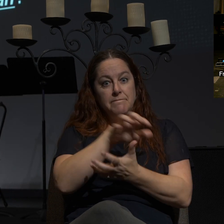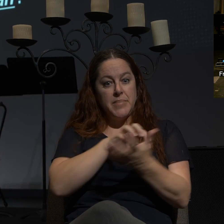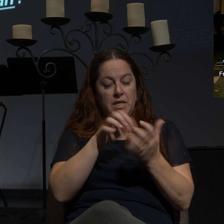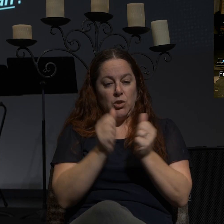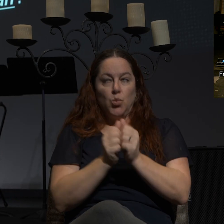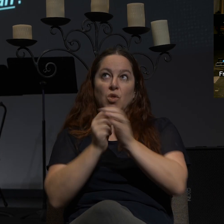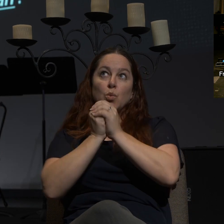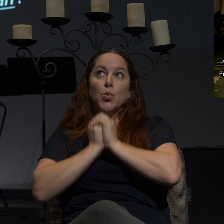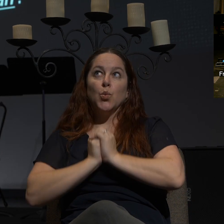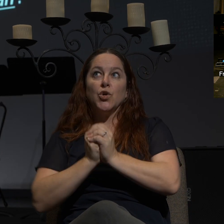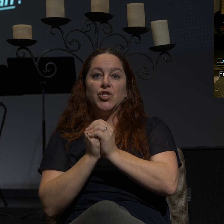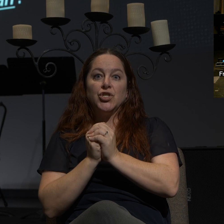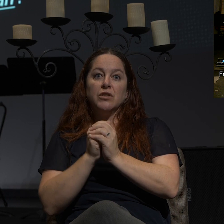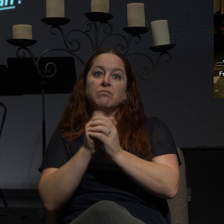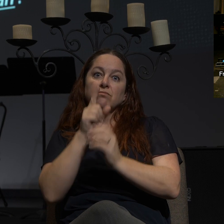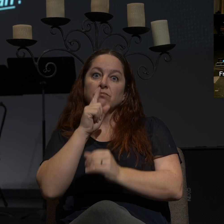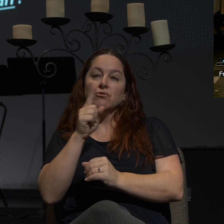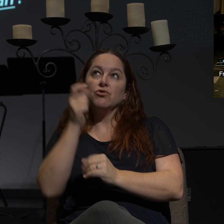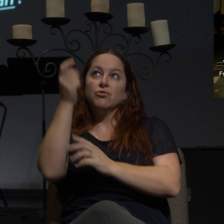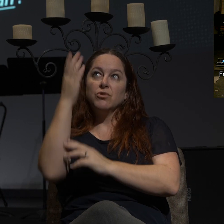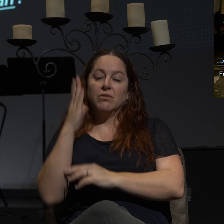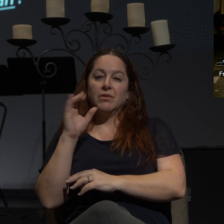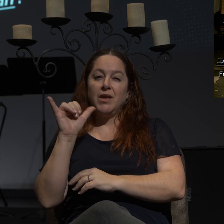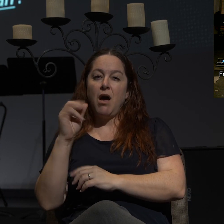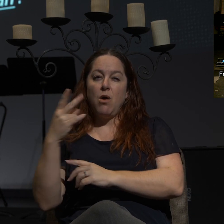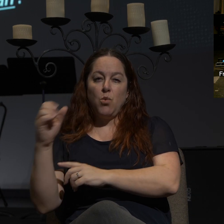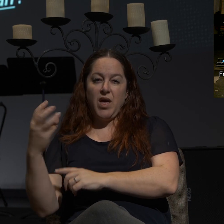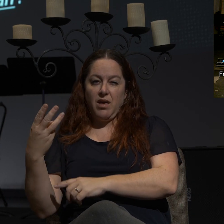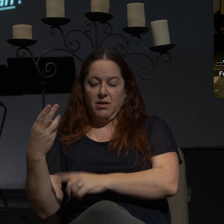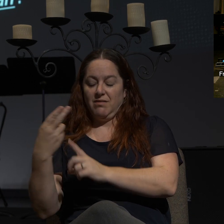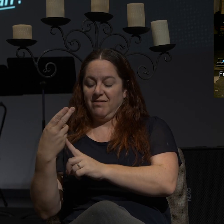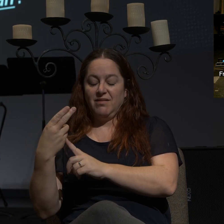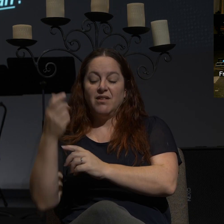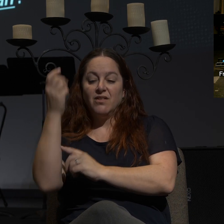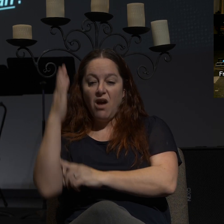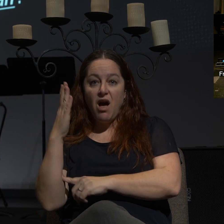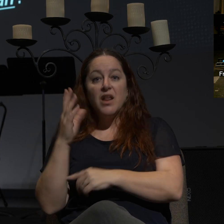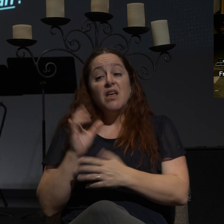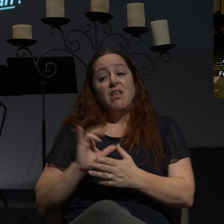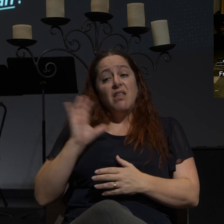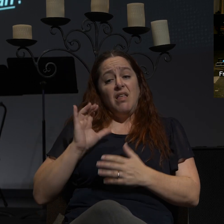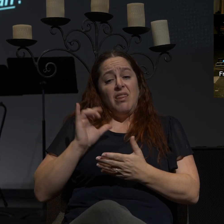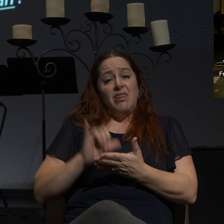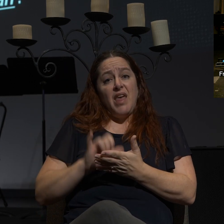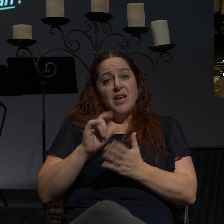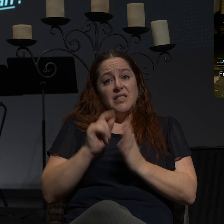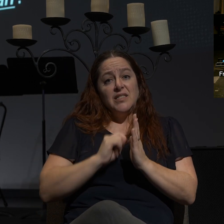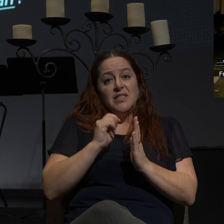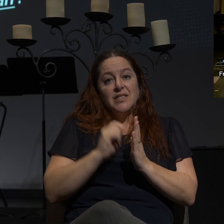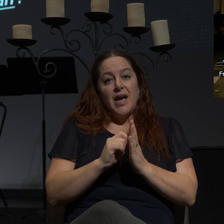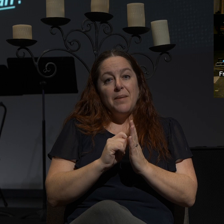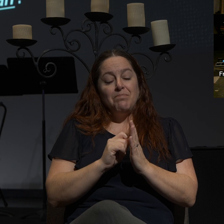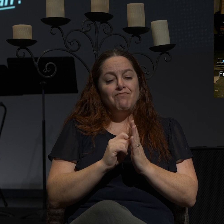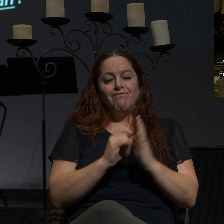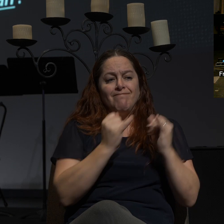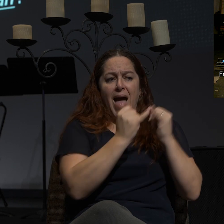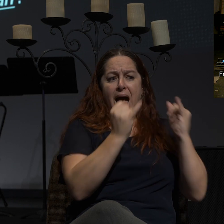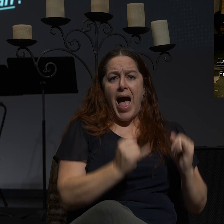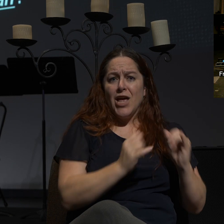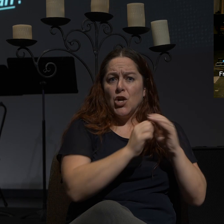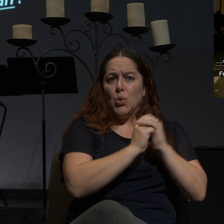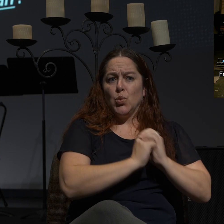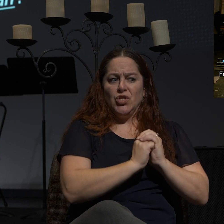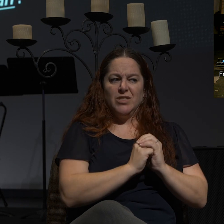the worship of their Yahweh God. Because in this time period, everyone, idol worship in many ways was